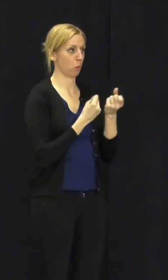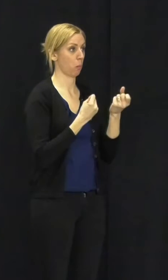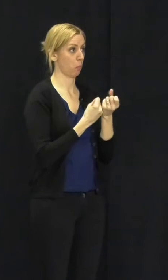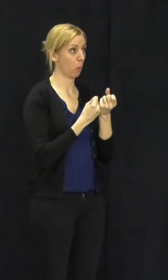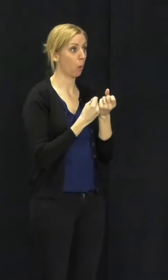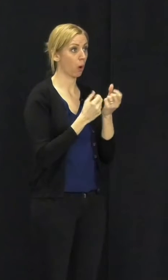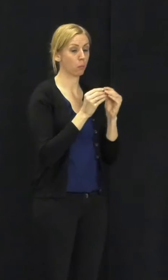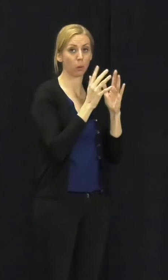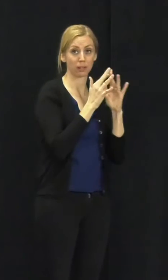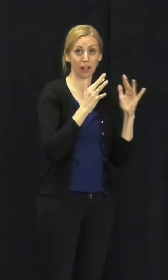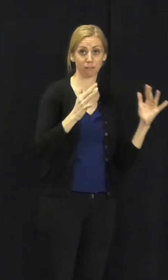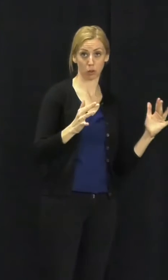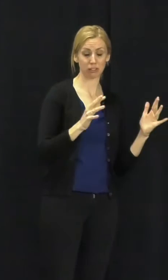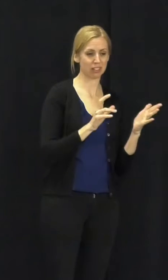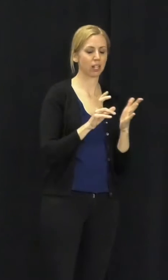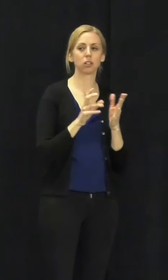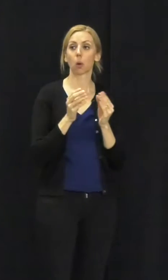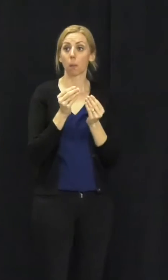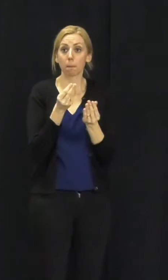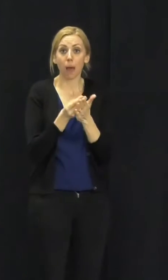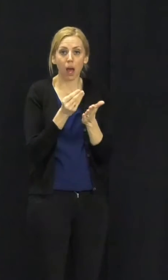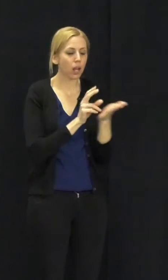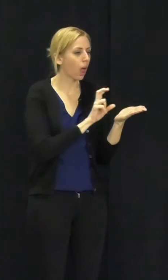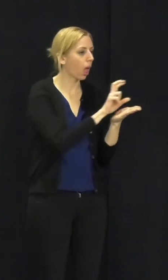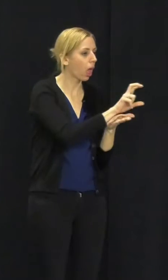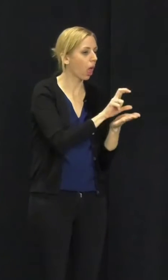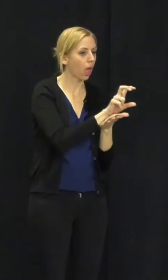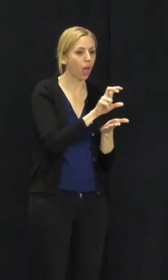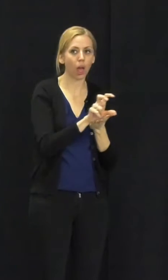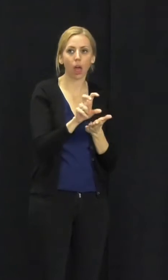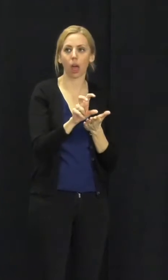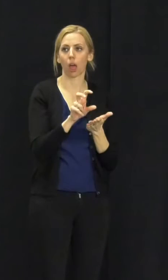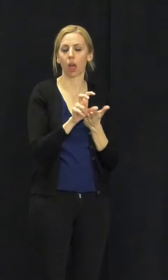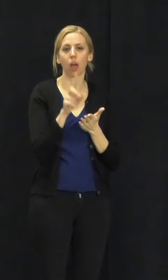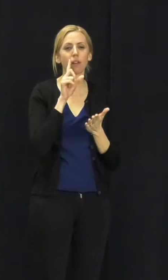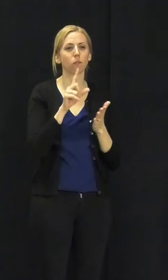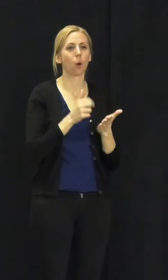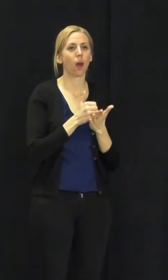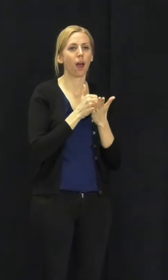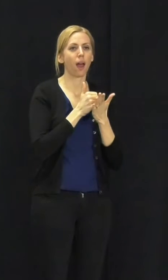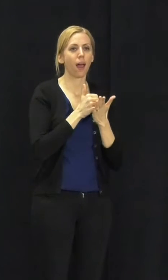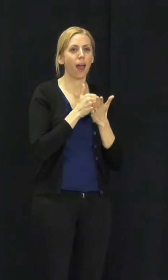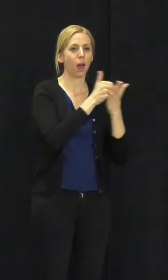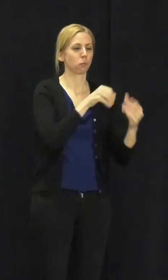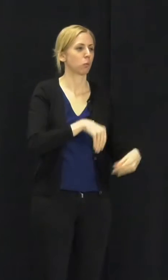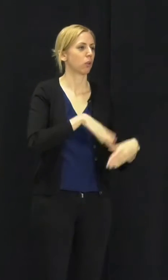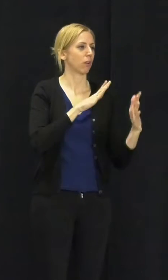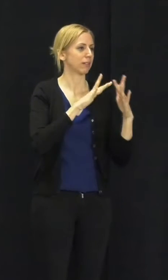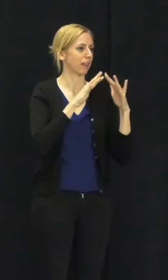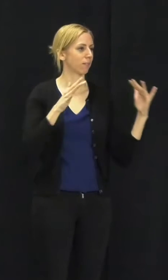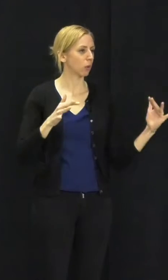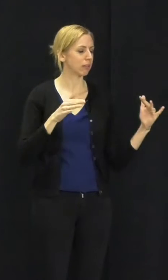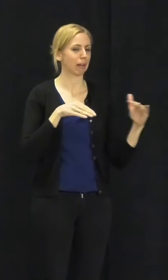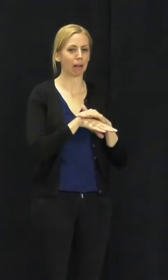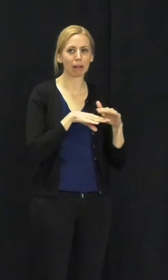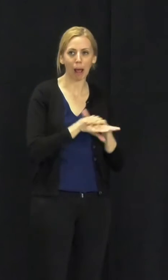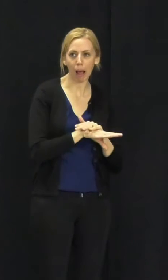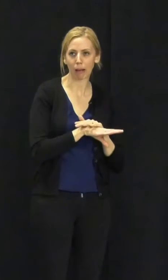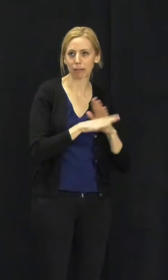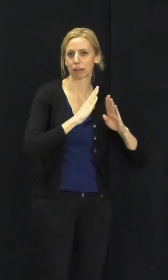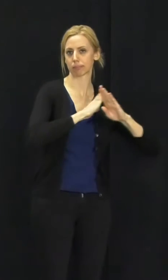for the National Endowment for the Arts, right? And we're the biggest. If you look at that list of numbers for all the